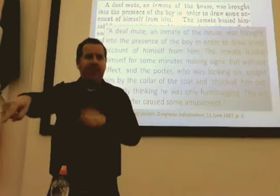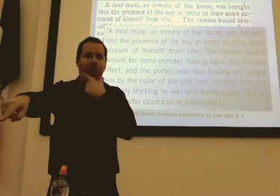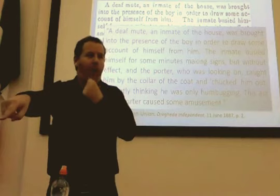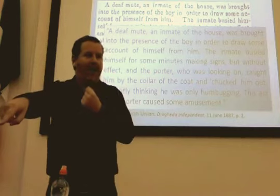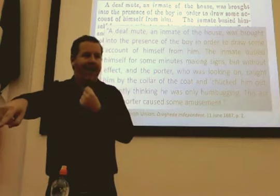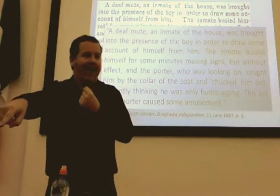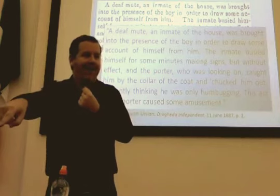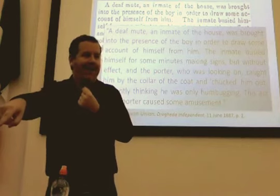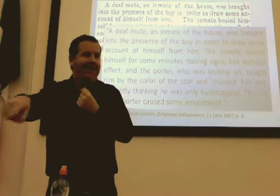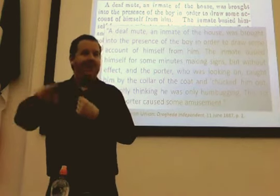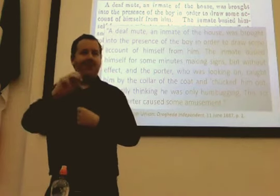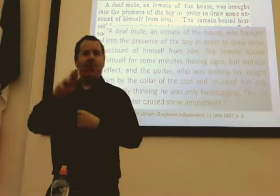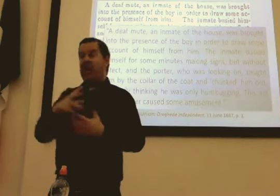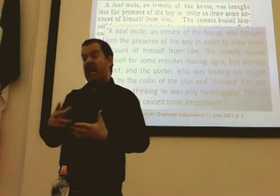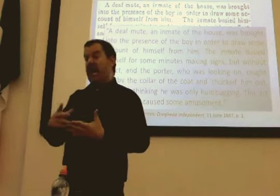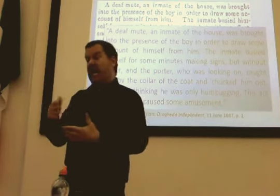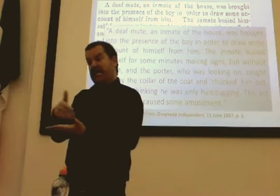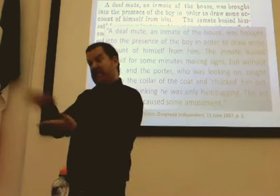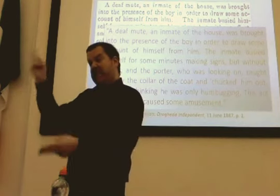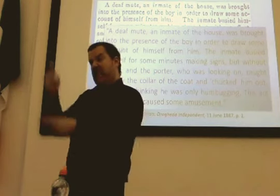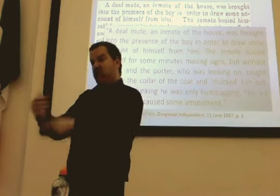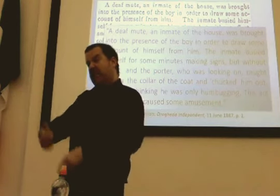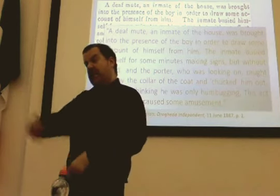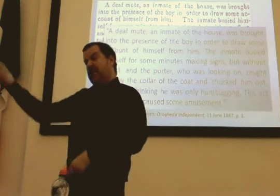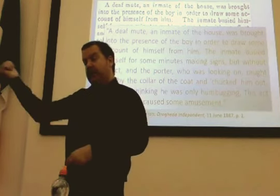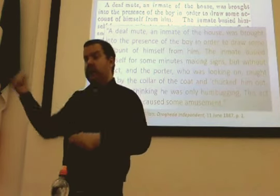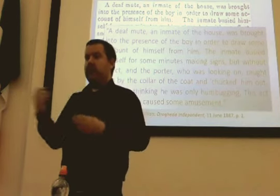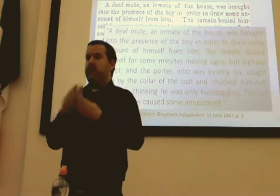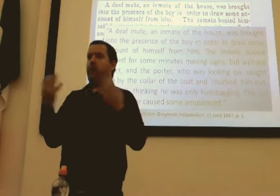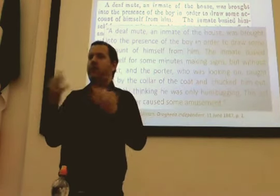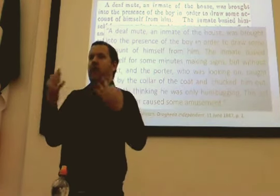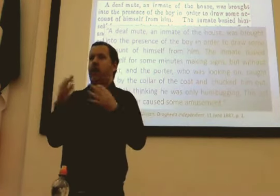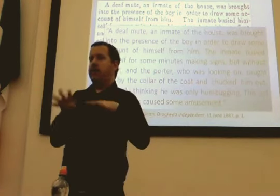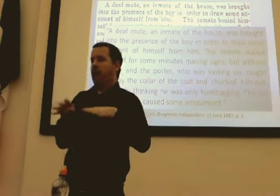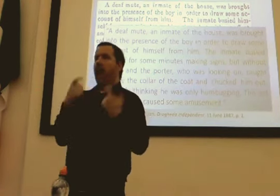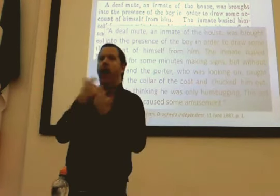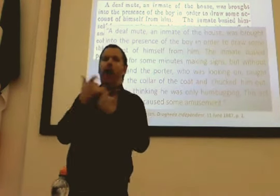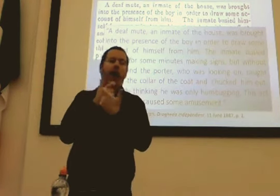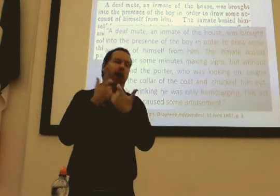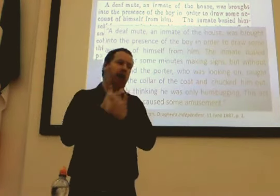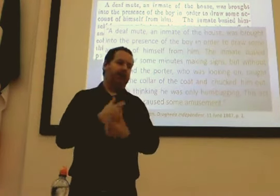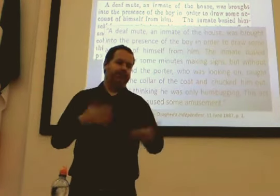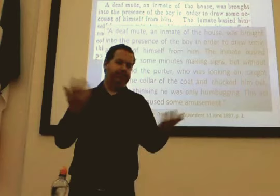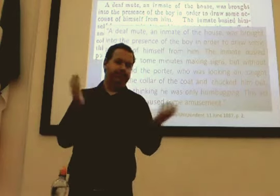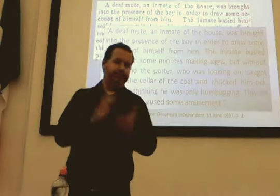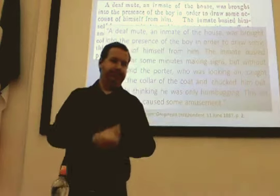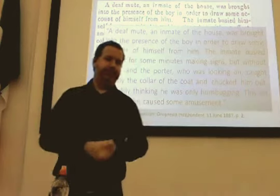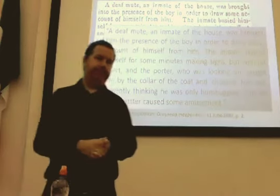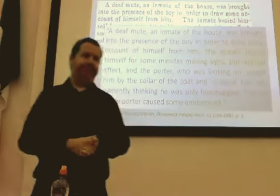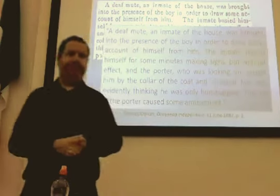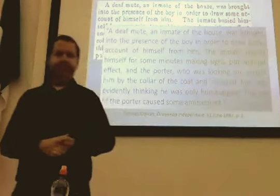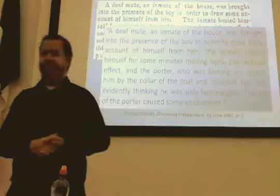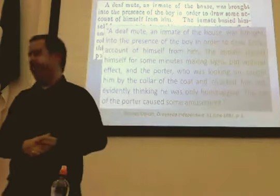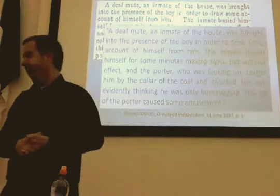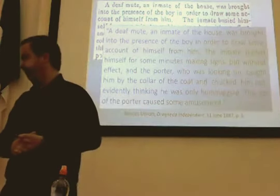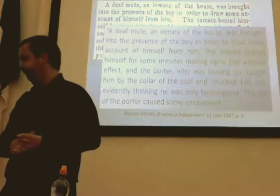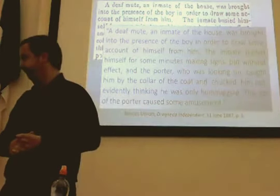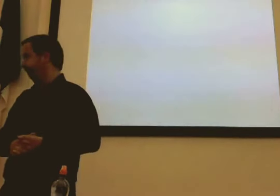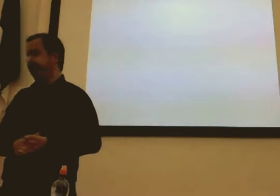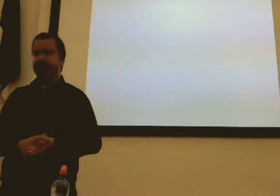So then they were given out because they were saying to the deaf man, sure, you can communicate with him, but he said, I can't. And then they ended up grabbing him by the neck, throwing him out, and they all had